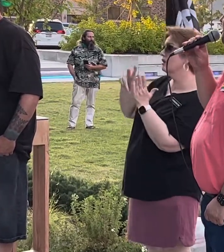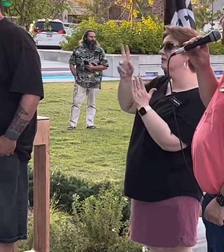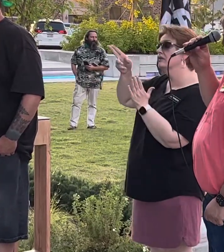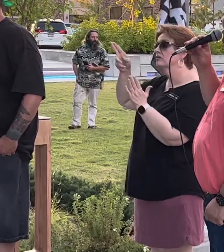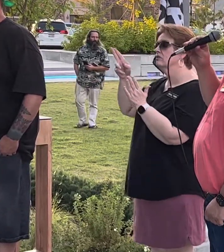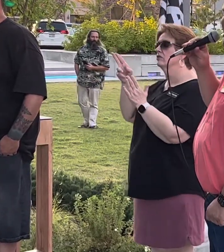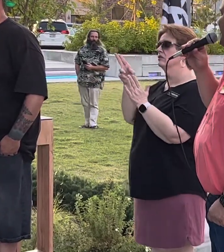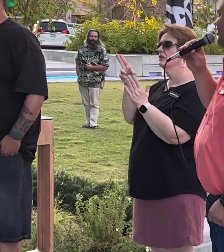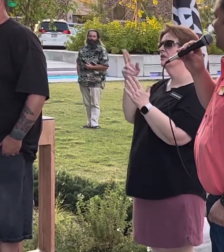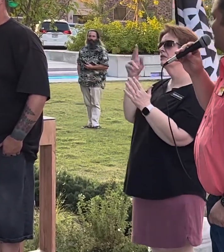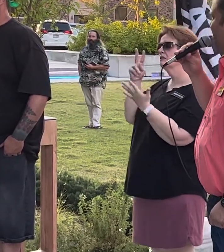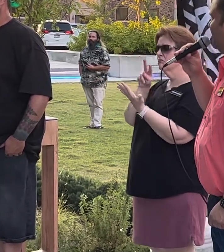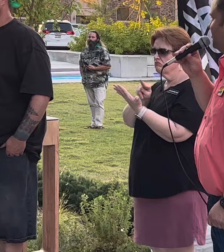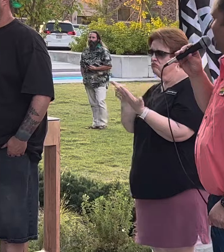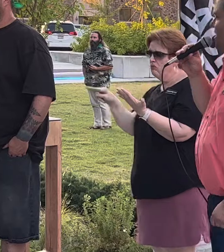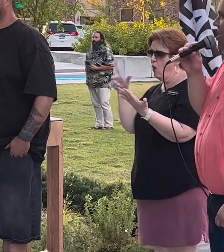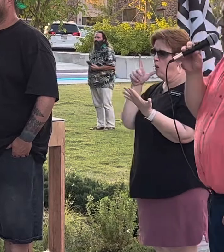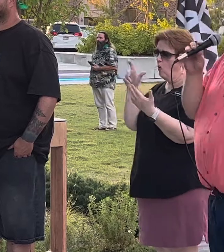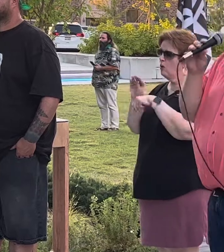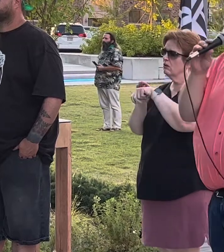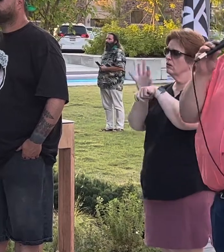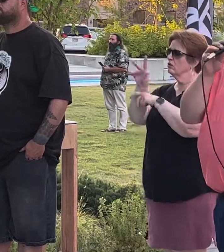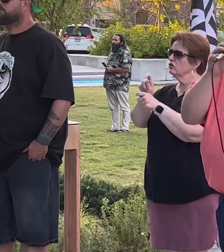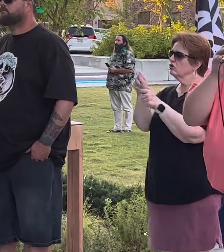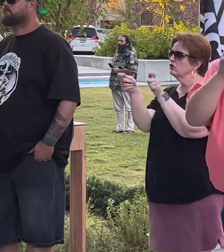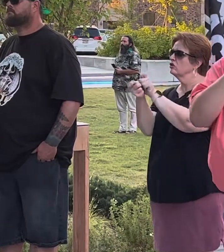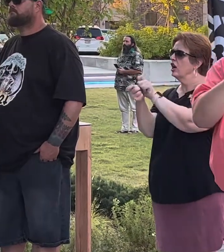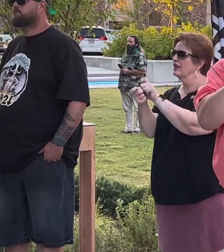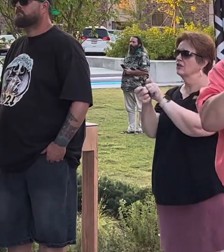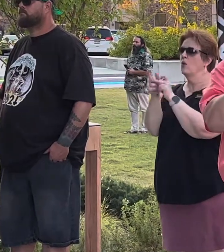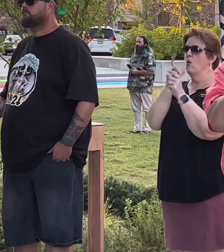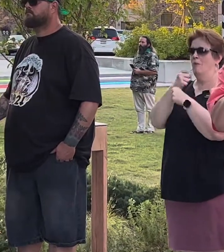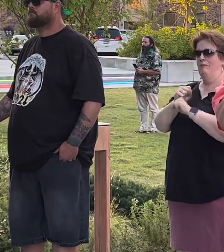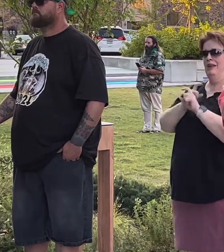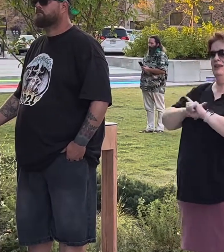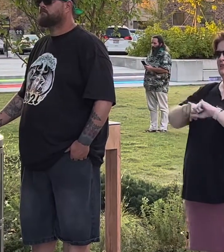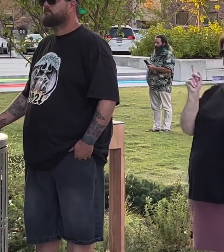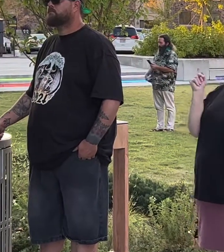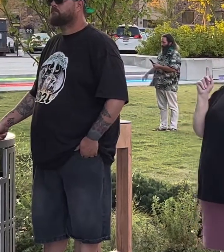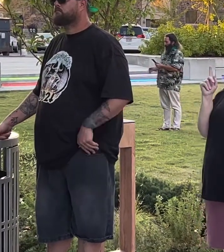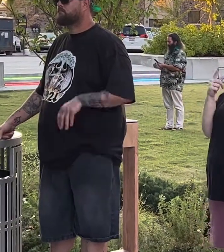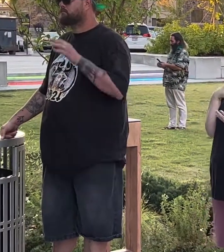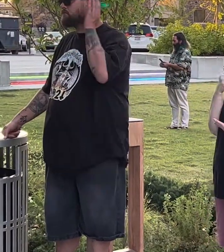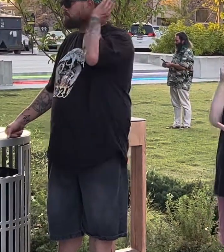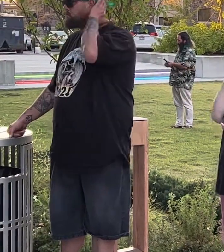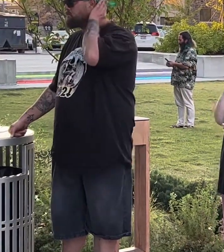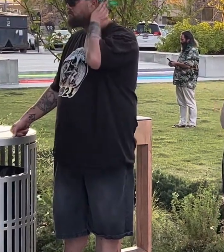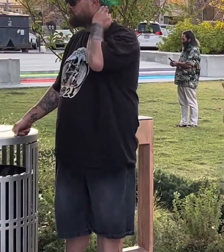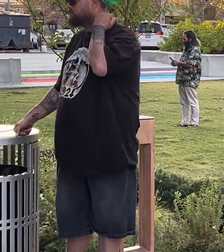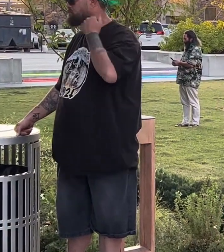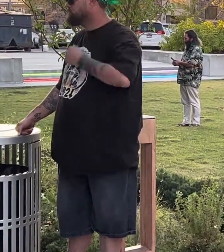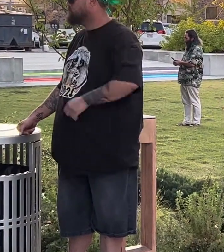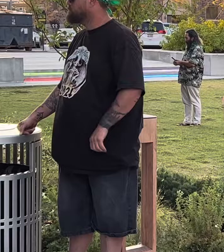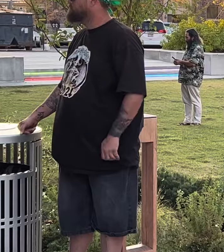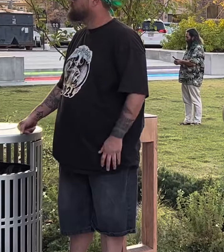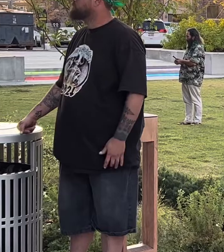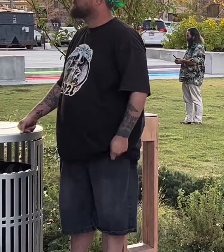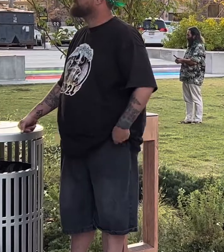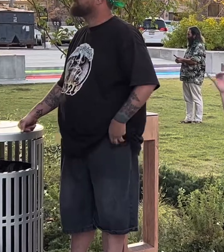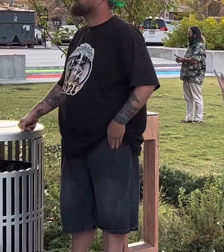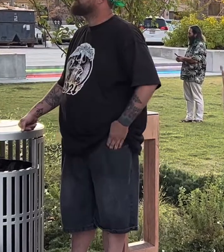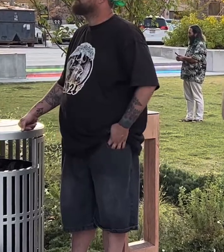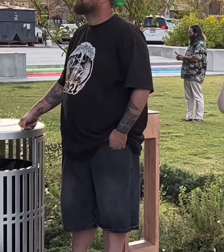people that have made change in this country, those people that have made a difference, and I thought to myself, how would it be to be one of